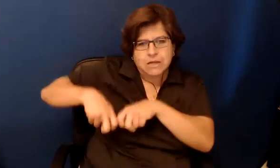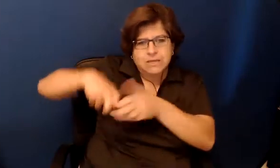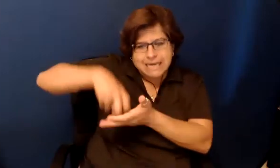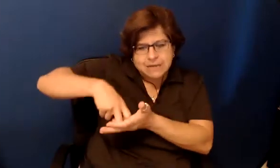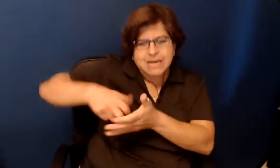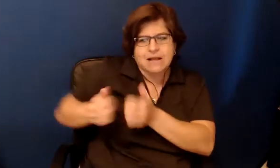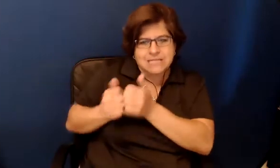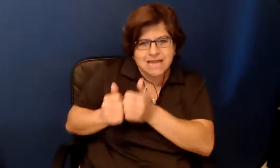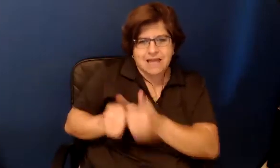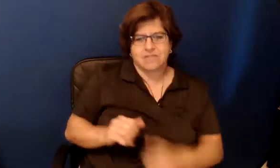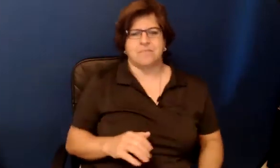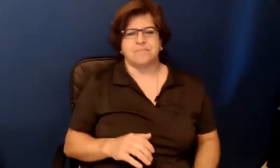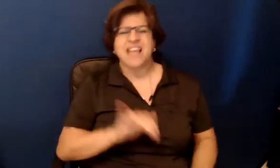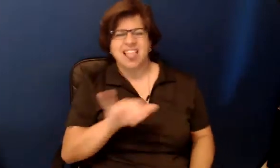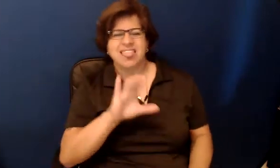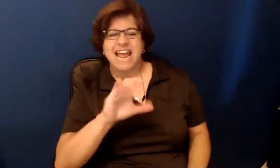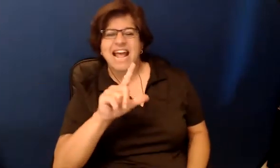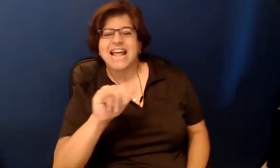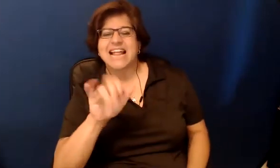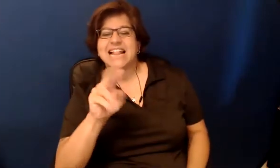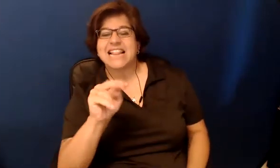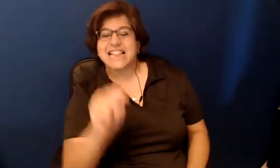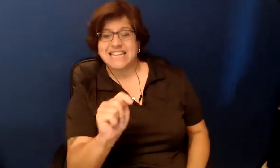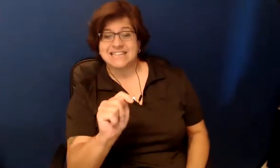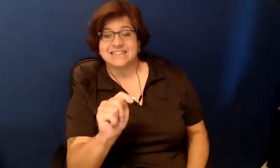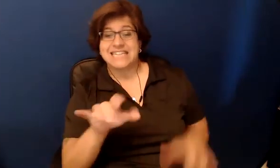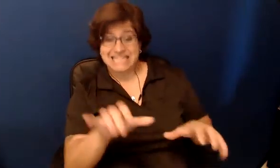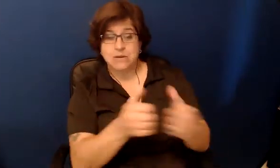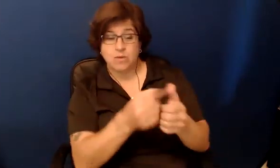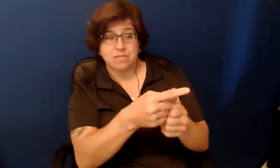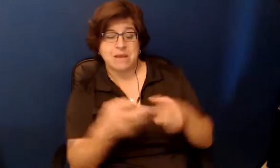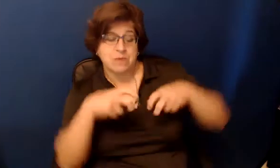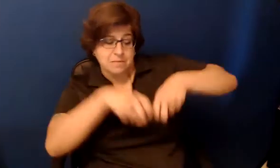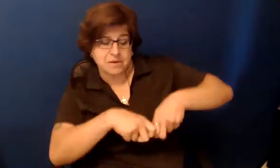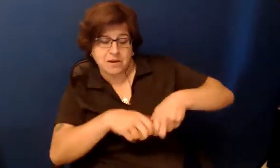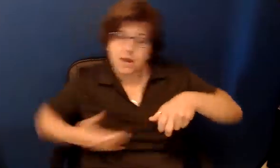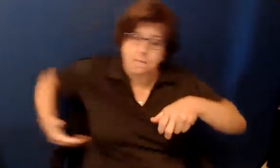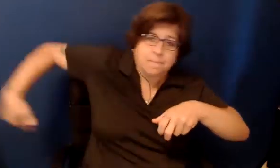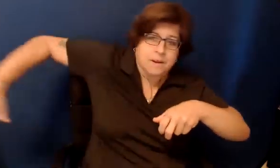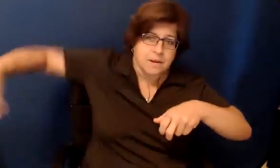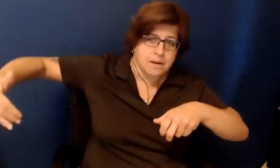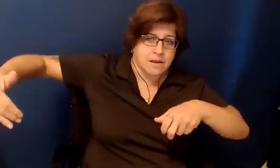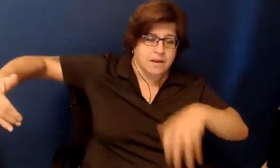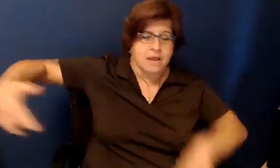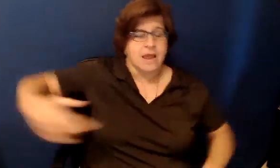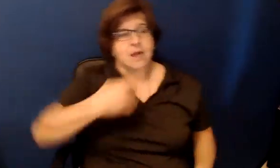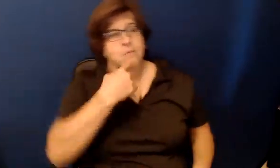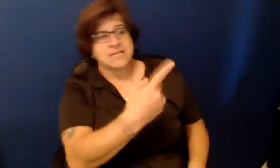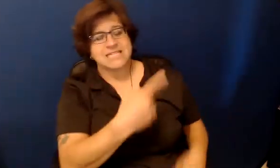together, because and that's what was done with me. Clint Hodges got down on his knees with me and put his arm around me,